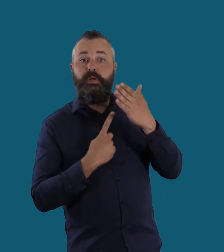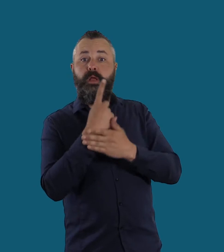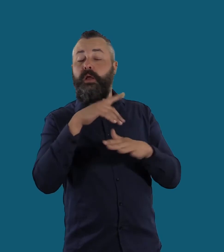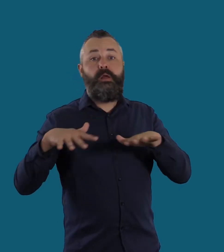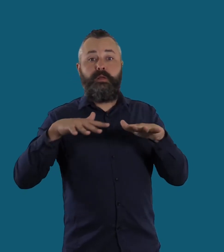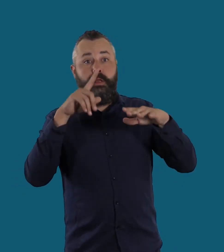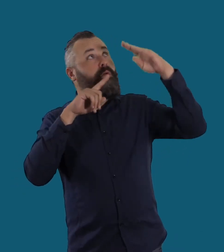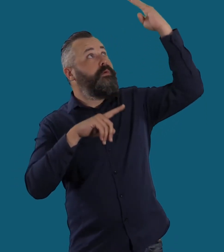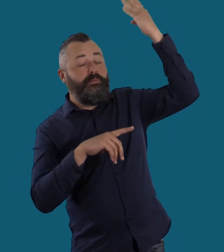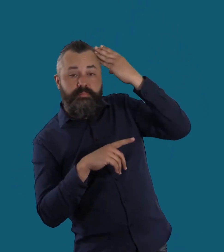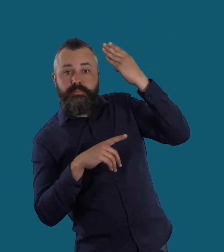hanging plants.